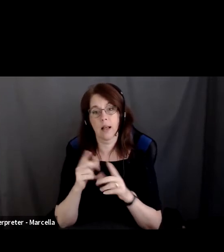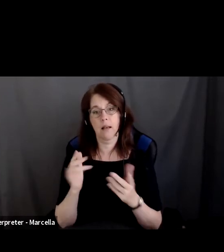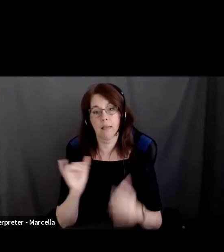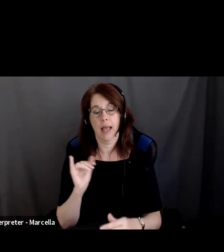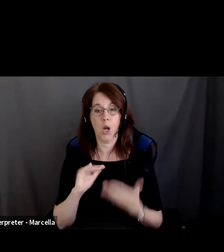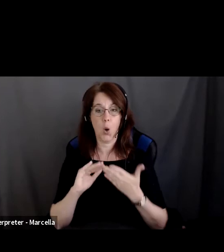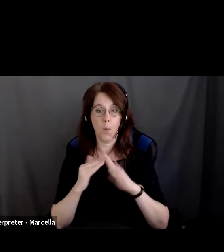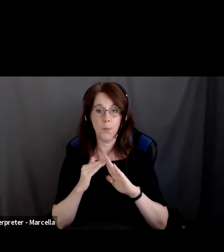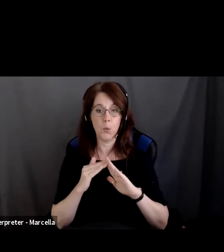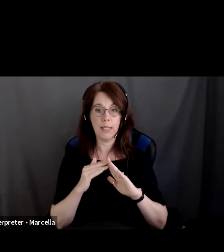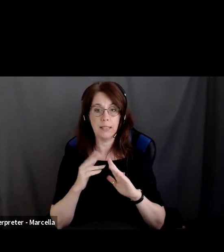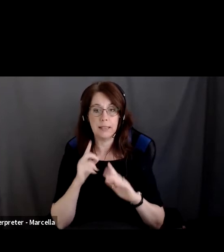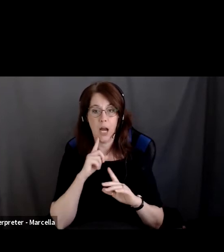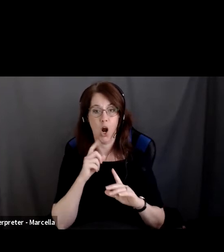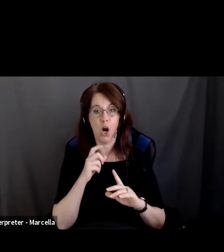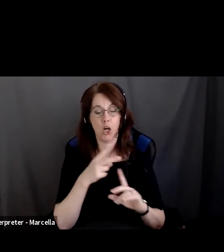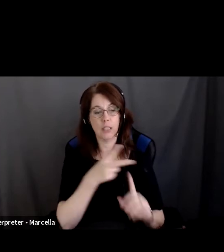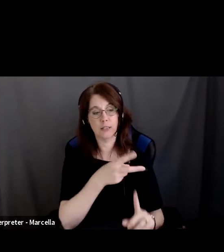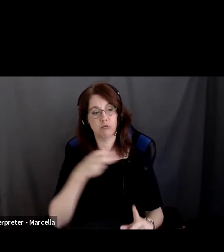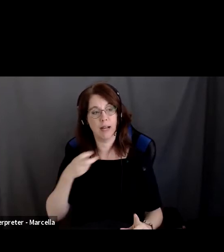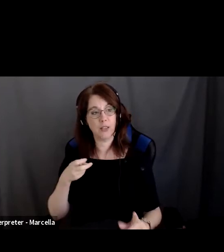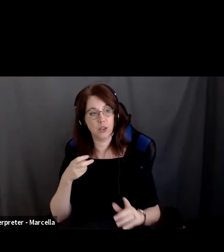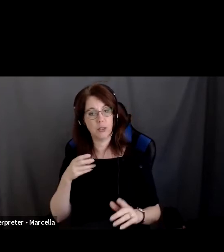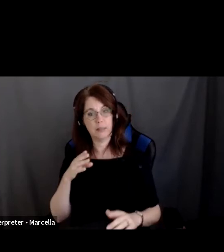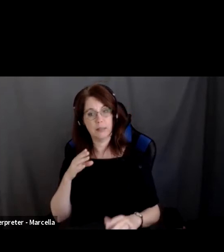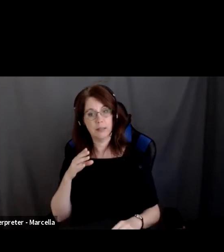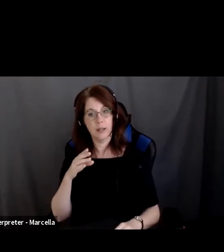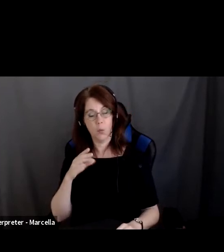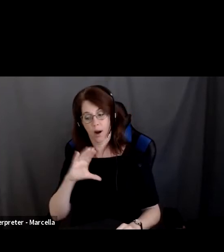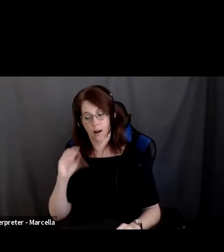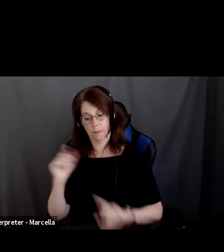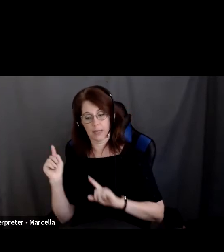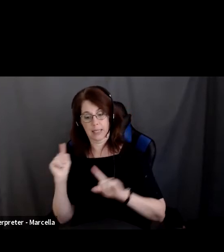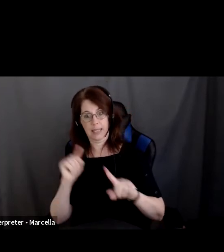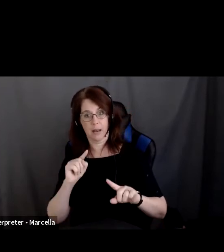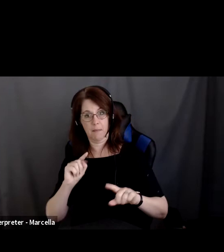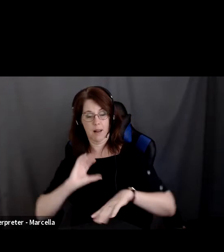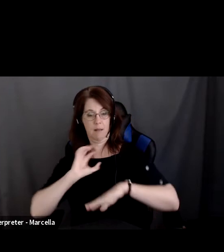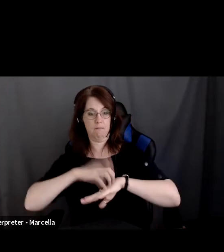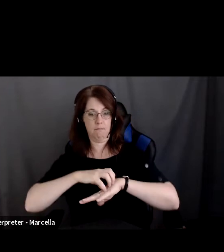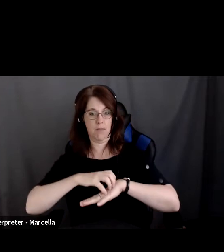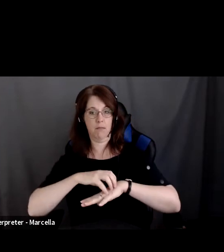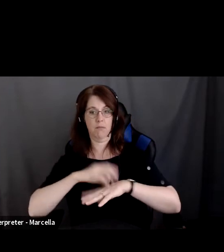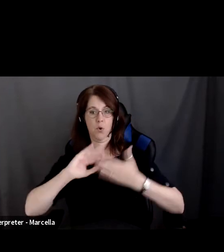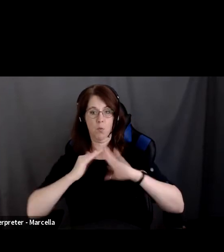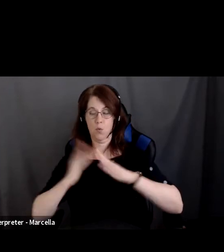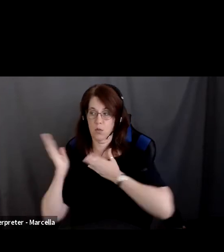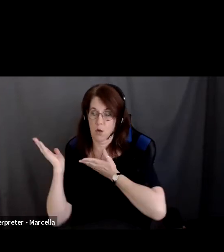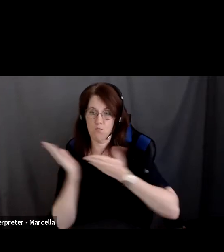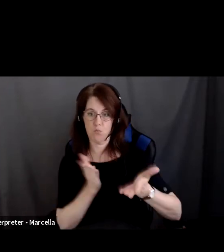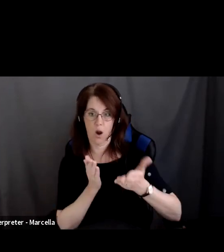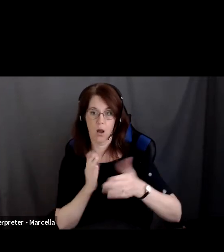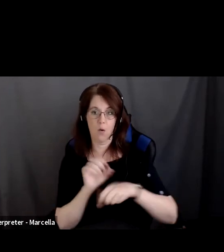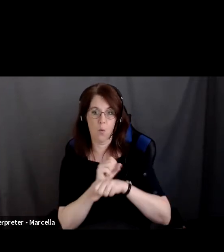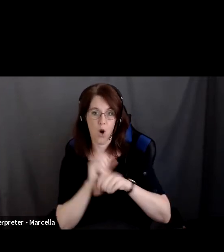are extraction based, and where companies came in and built communities and brought in workers in order